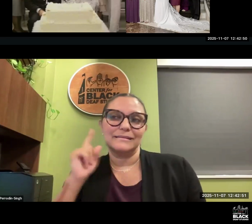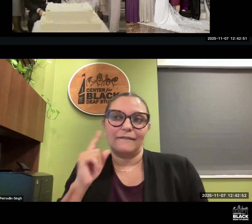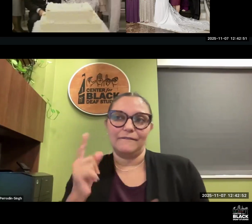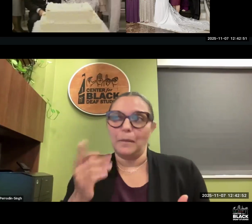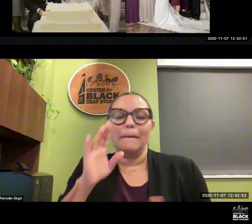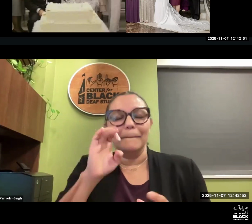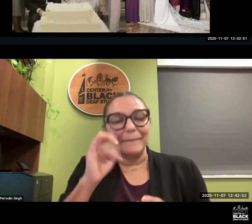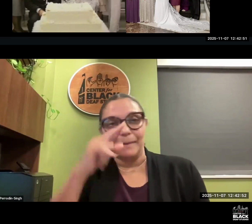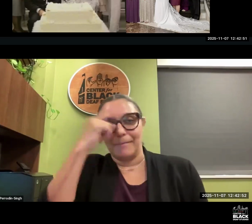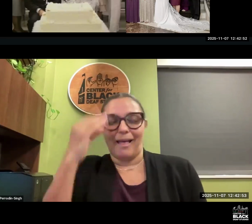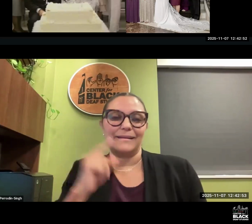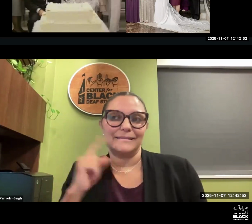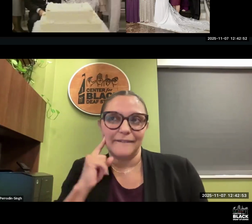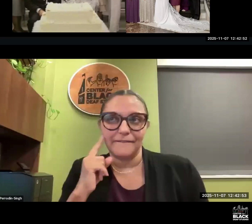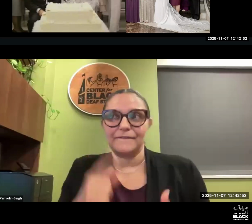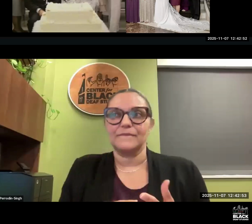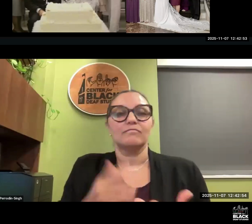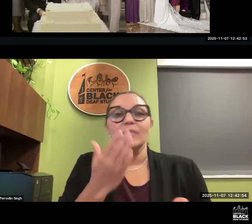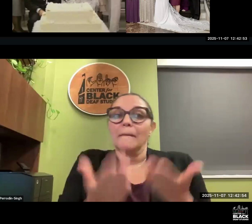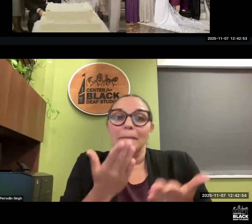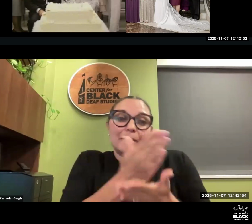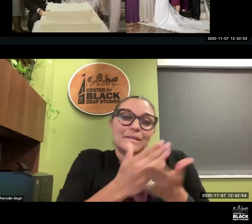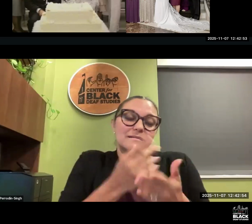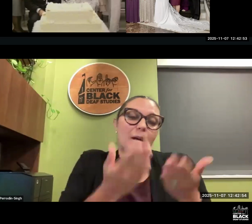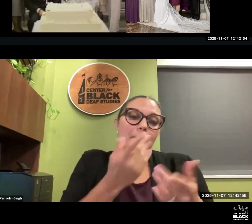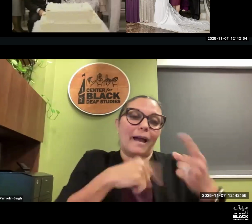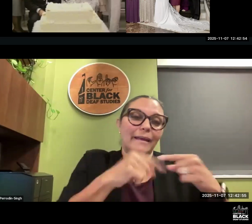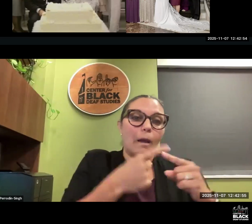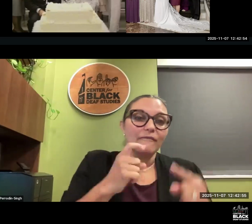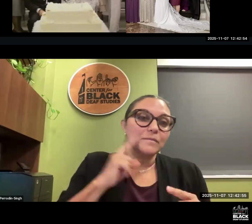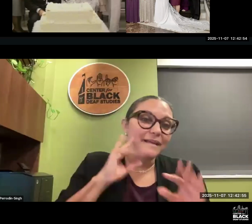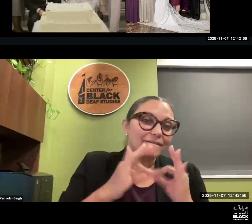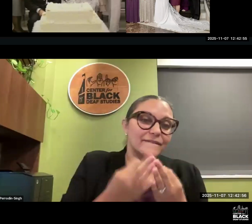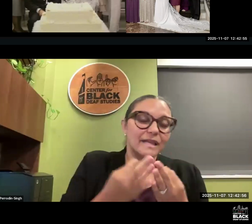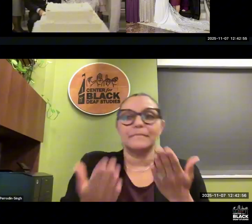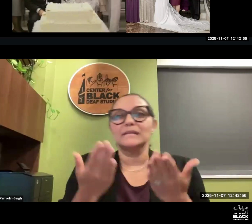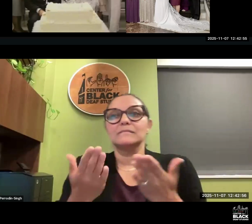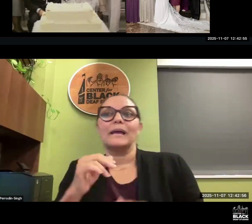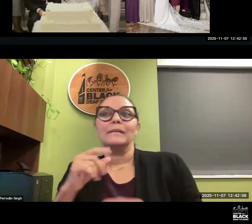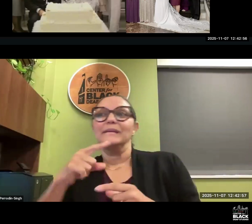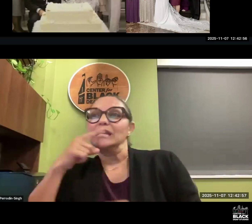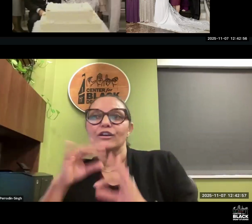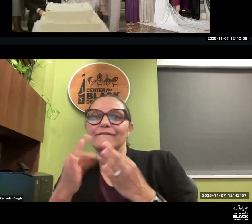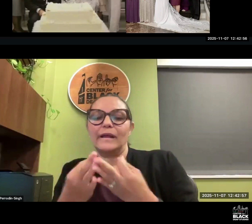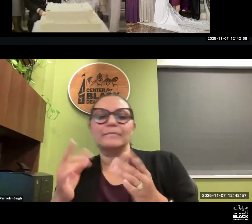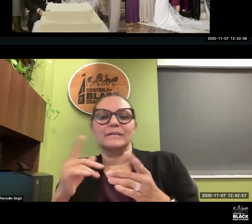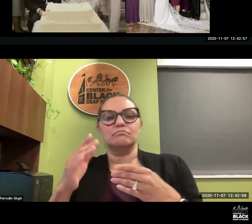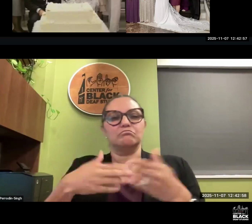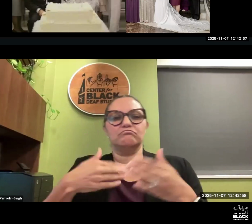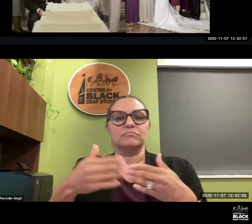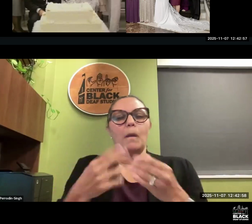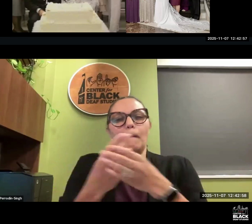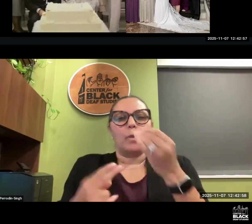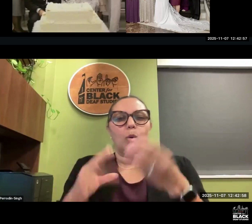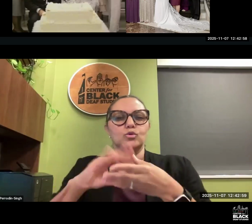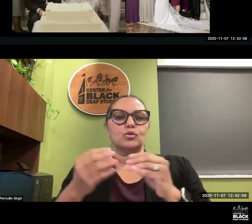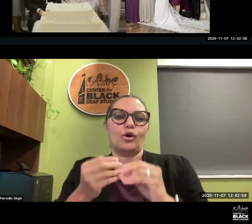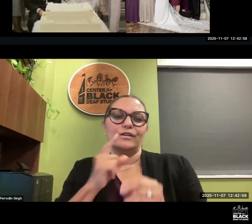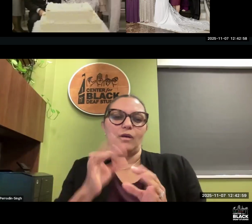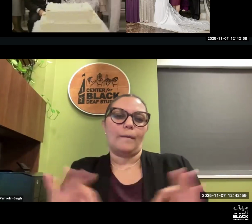their experiences, their upbringing. What is it like to be a Black deaf woman? What kind of family did they come from? And looking at that